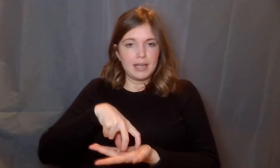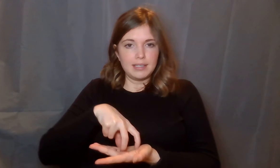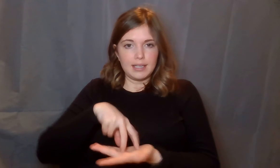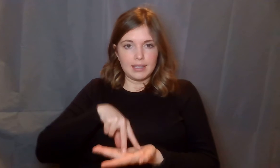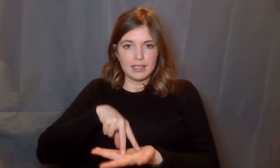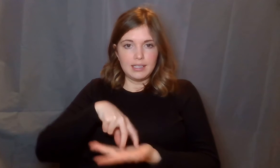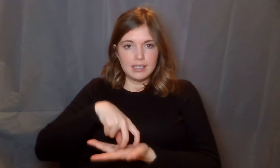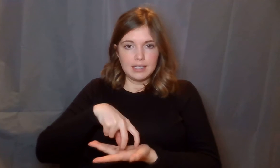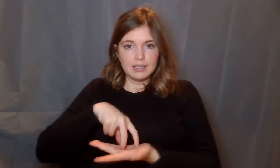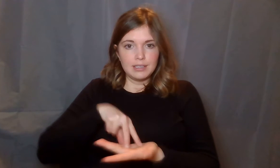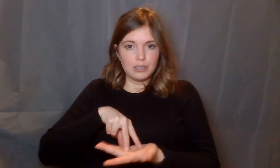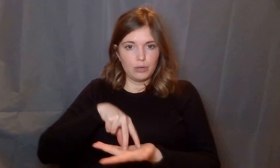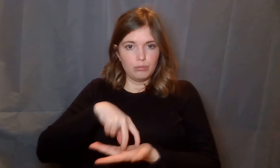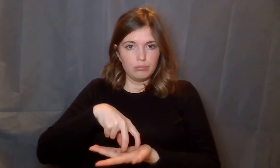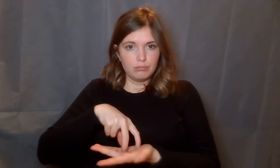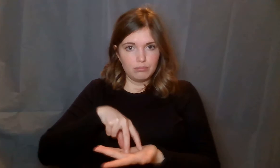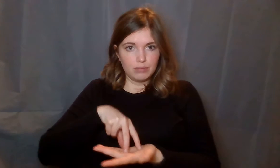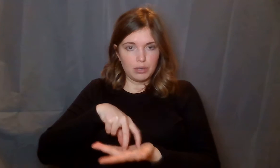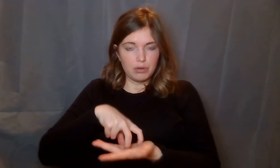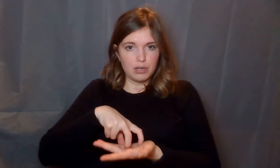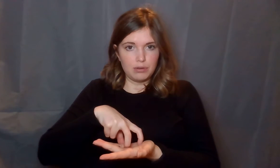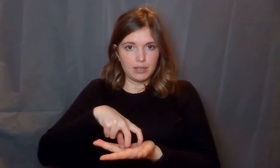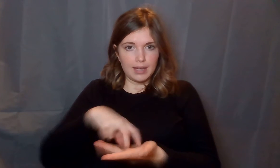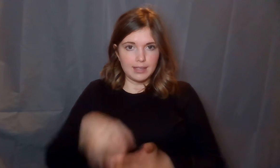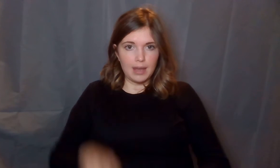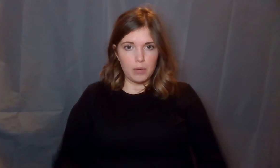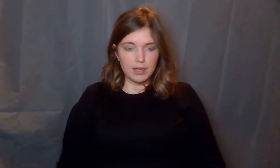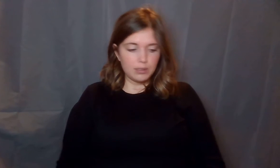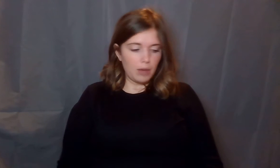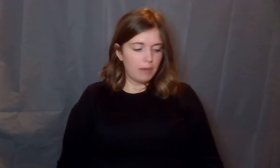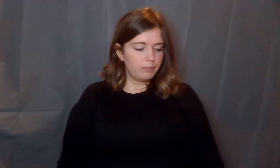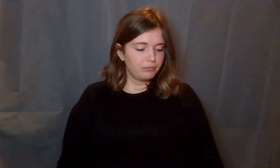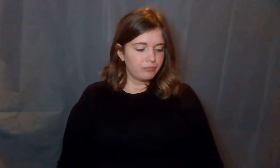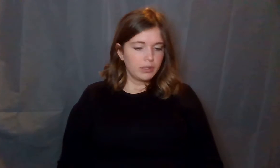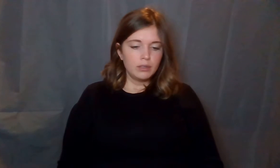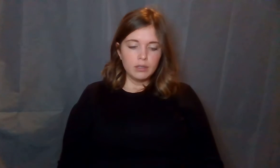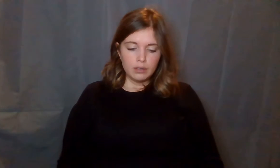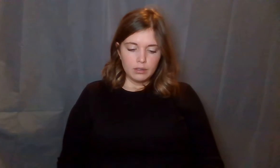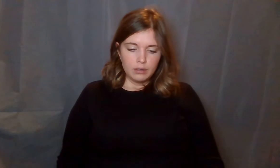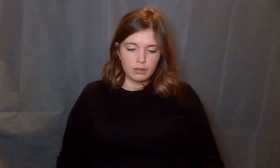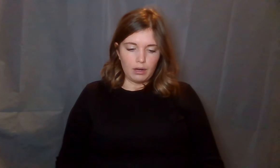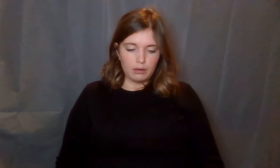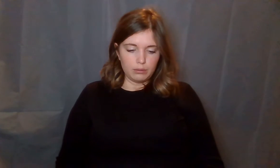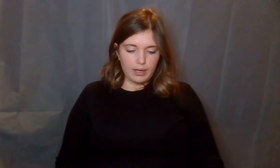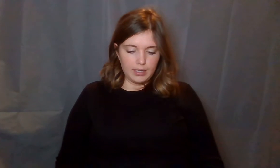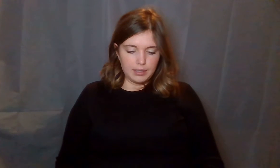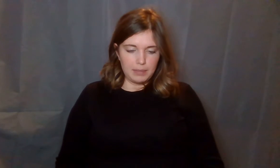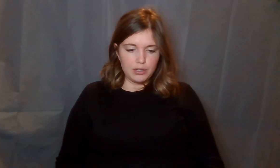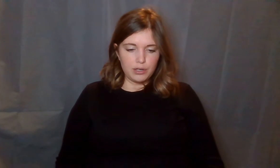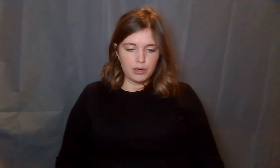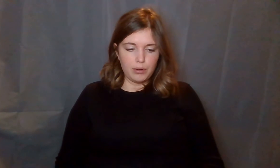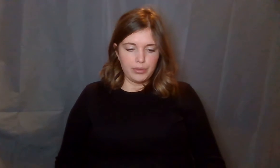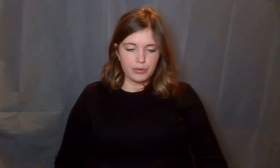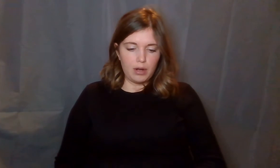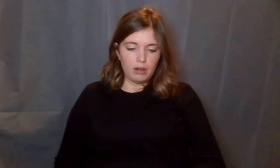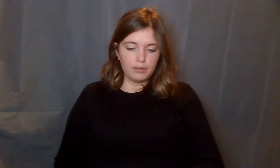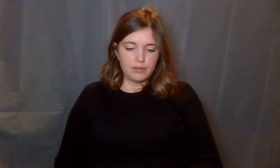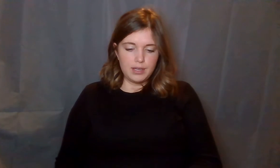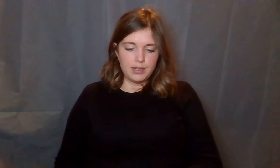bends like this too, so you can use legs that way as well. Alright, make sure you're going through all of